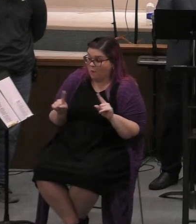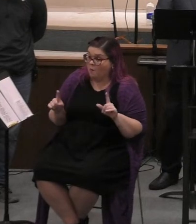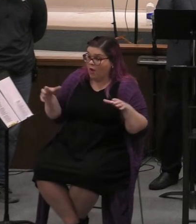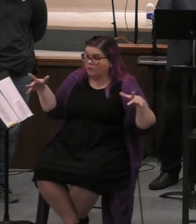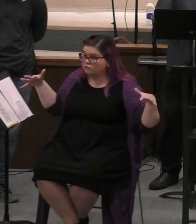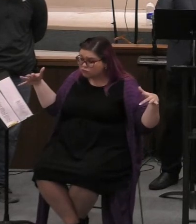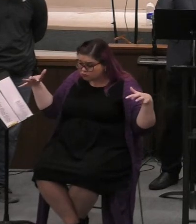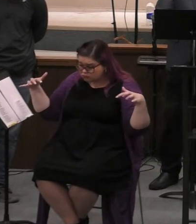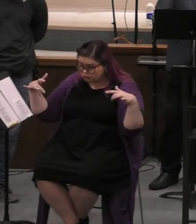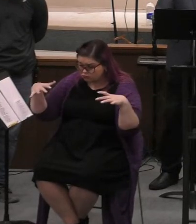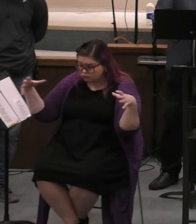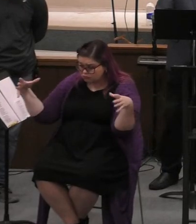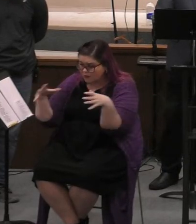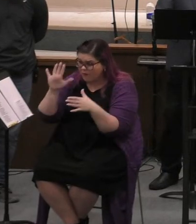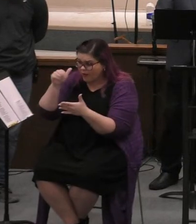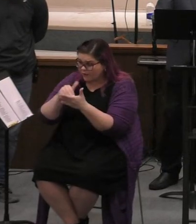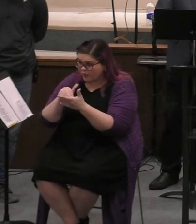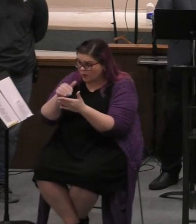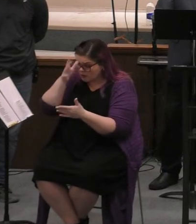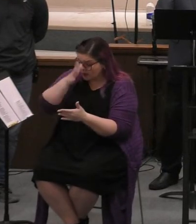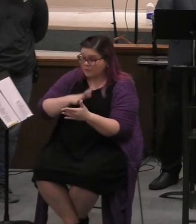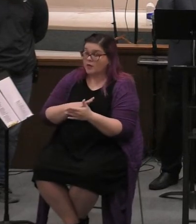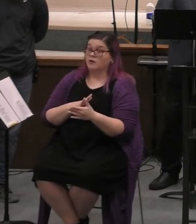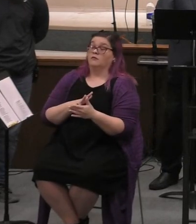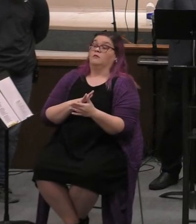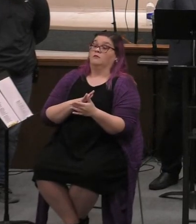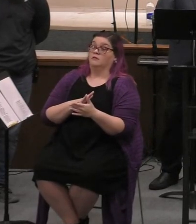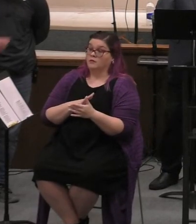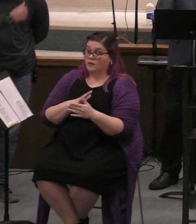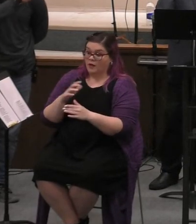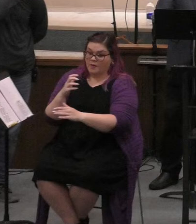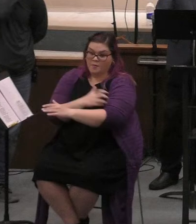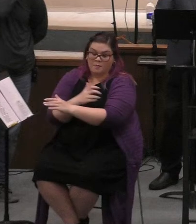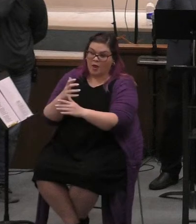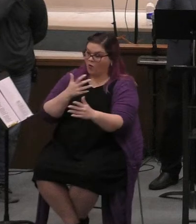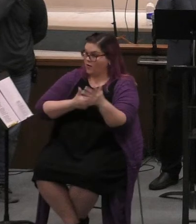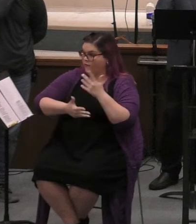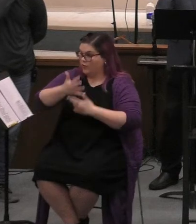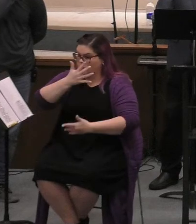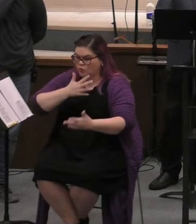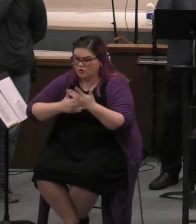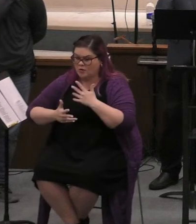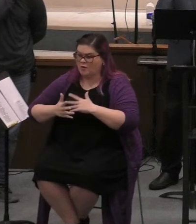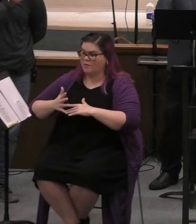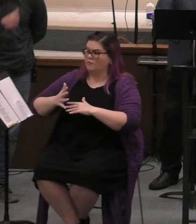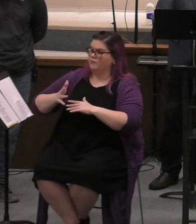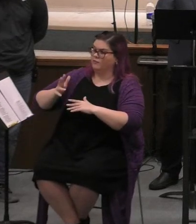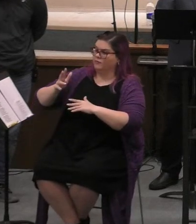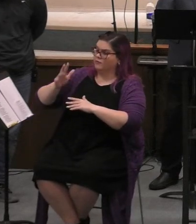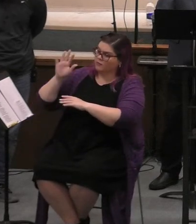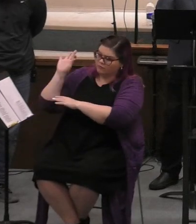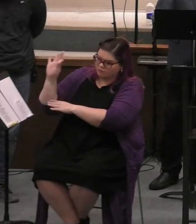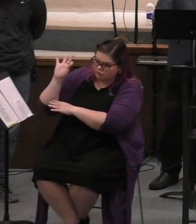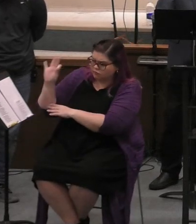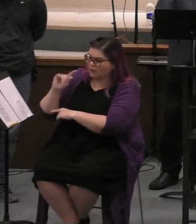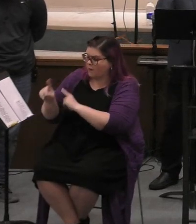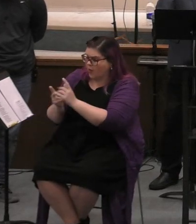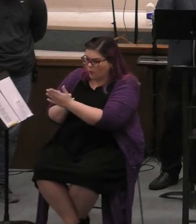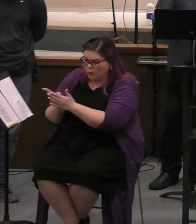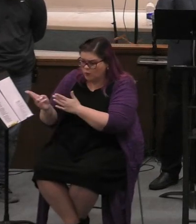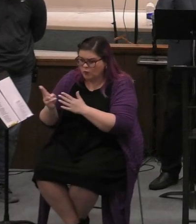that fellowship of getting around a theme like that. And not only hearing preaching and teaching about the truth,